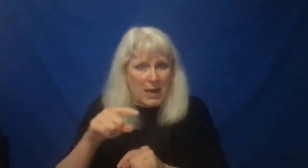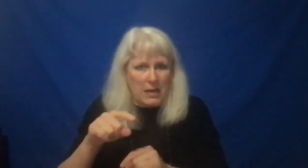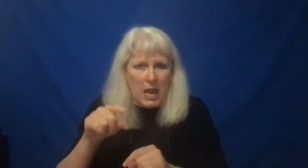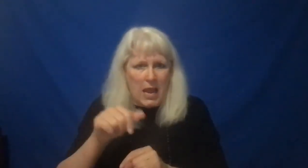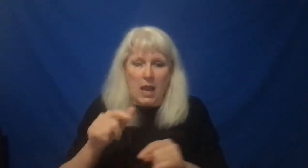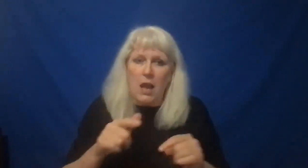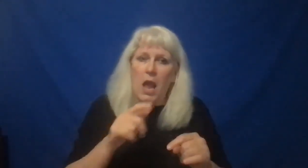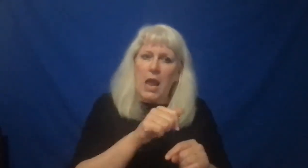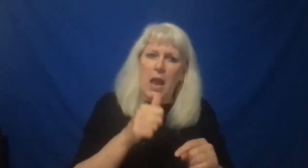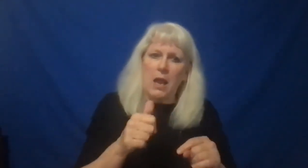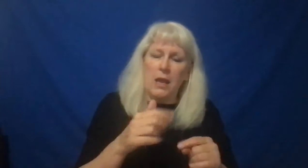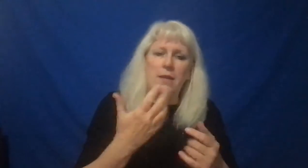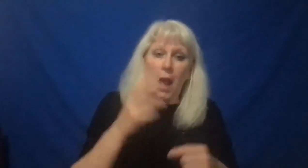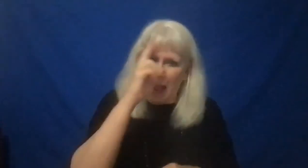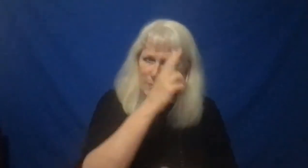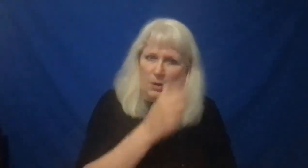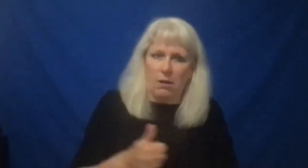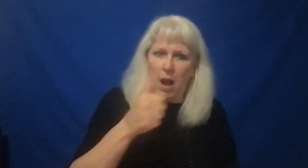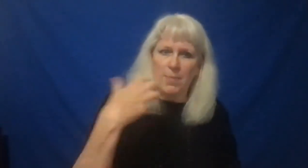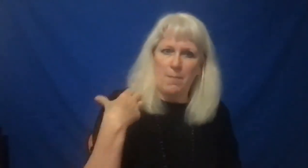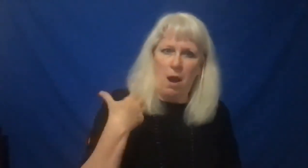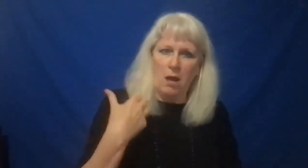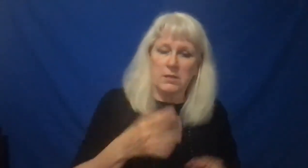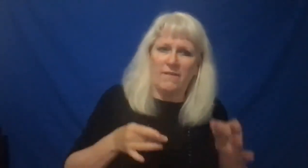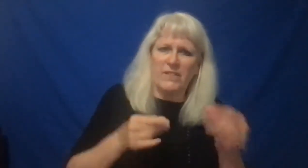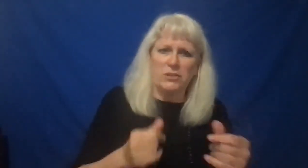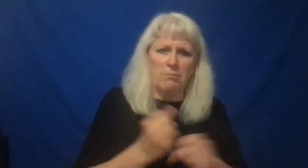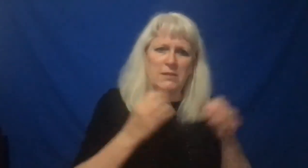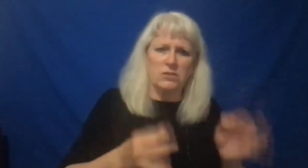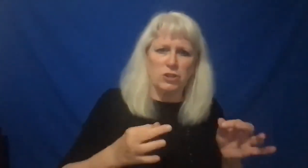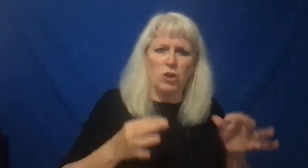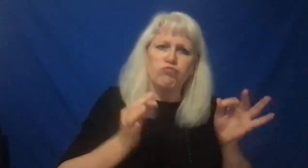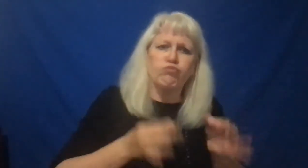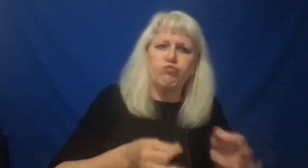it. Who are we serving? And our organic